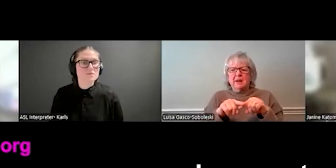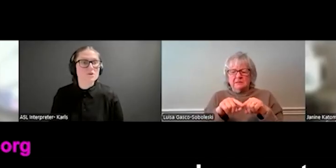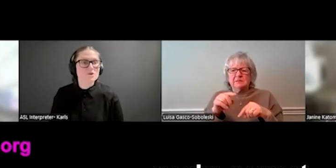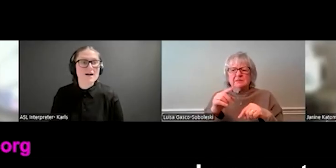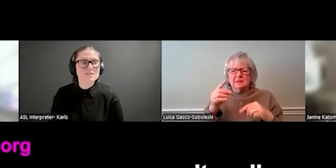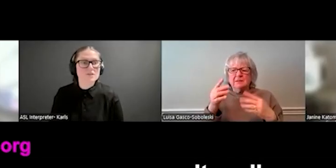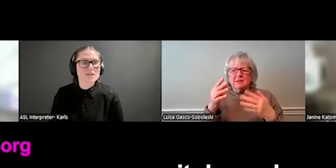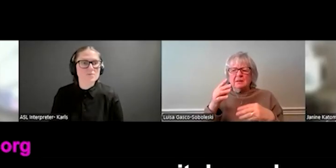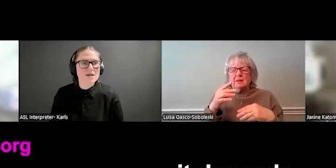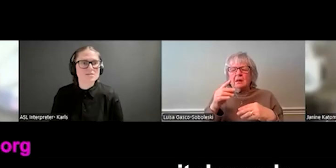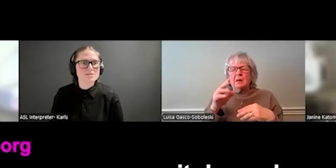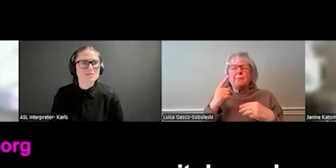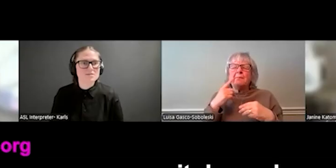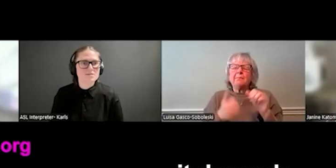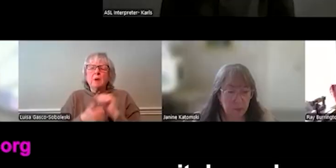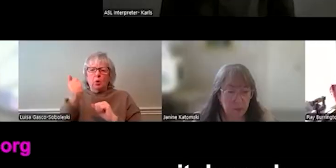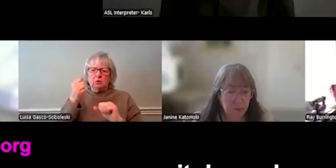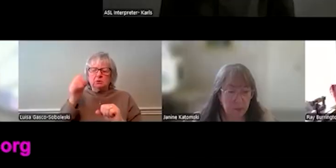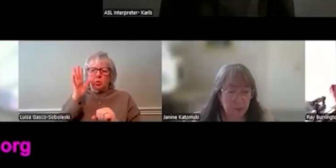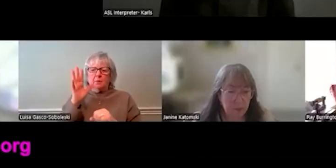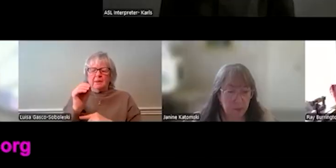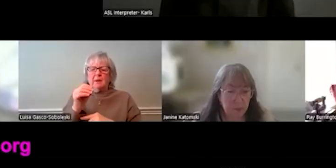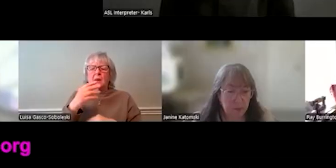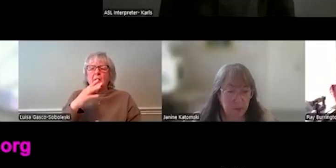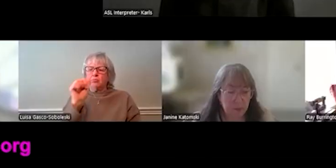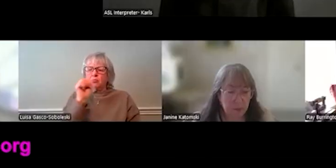I think you're correct. It depends.